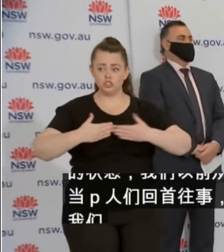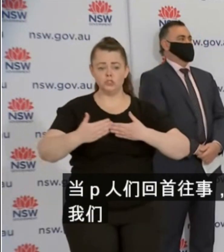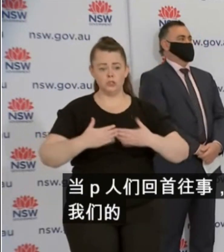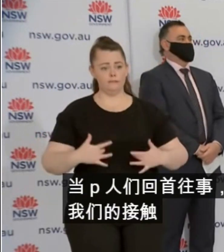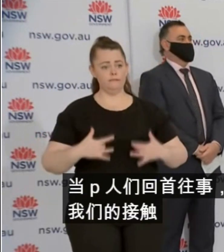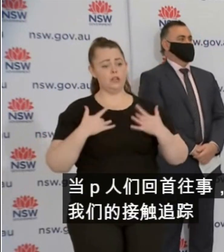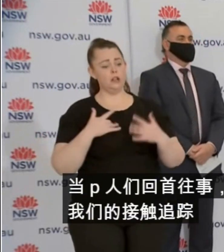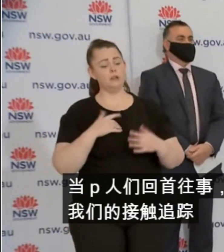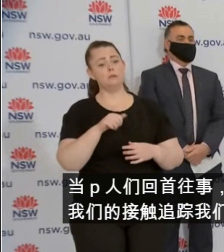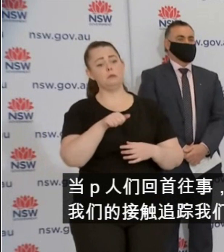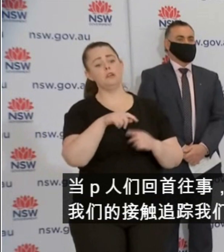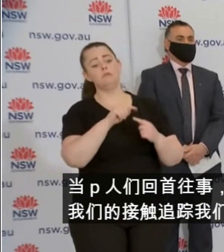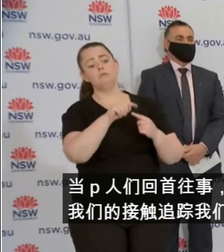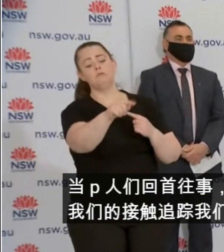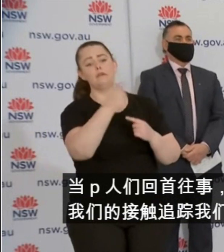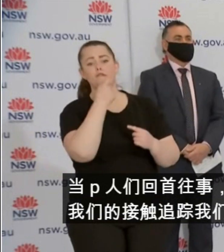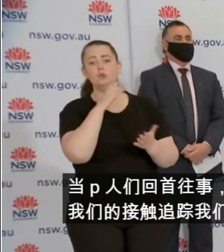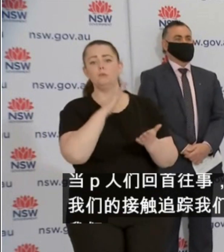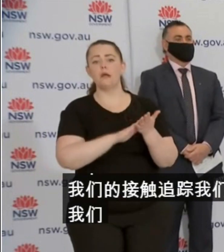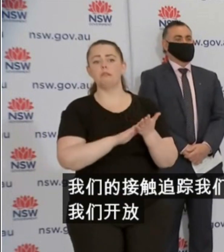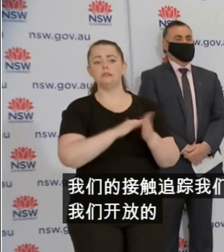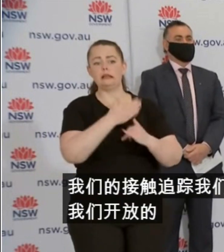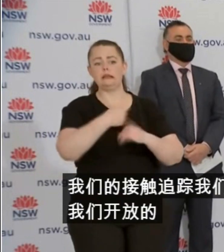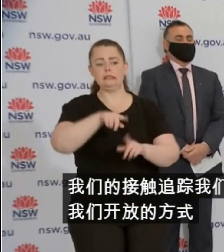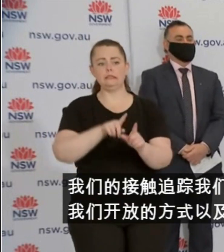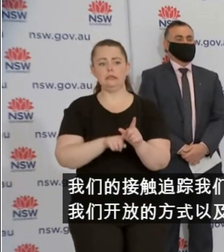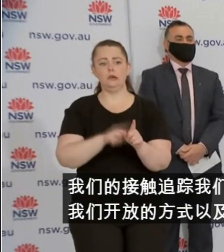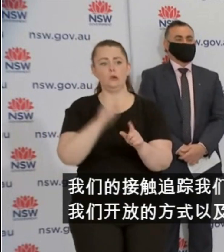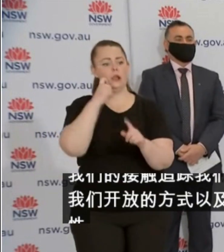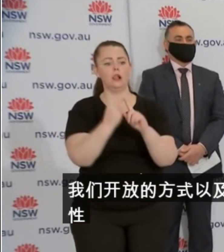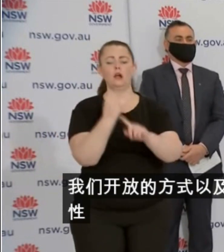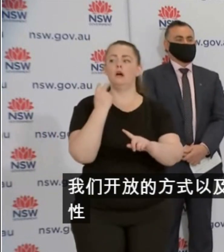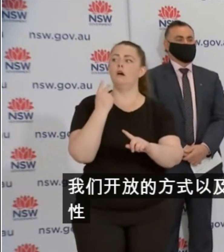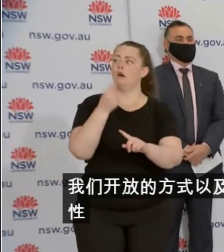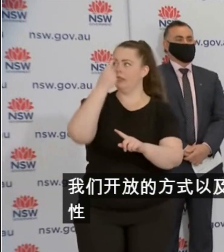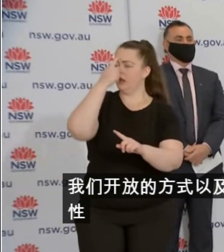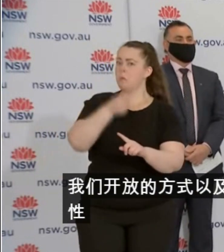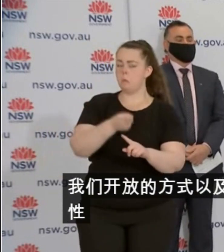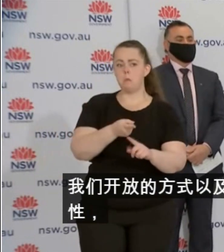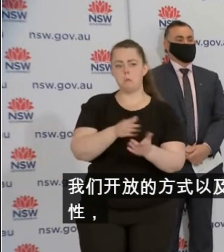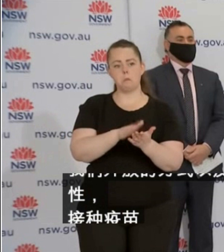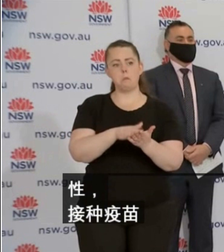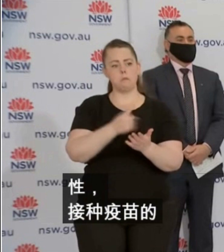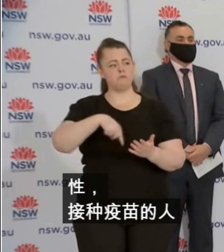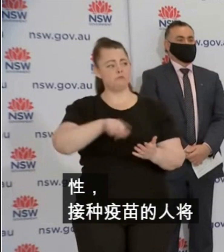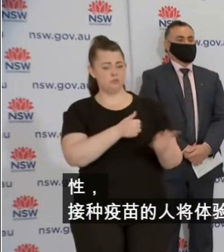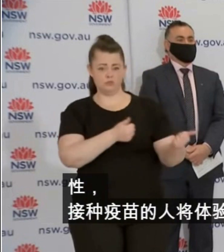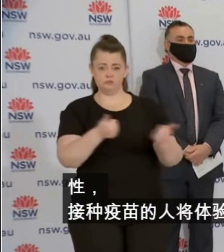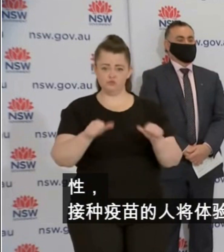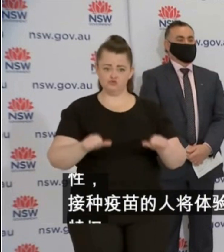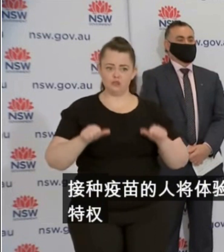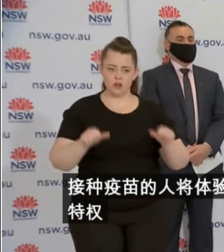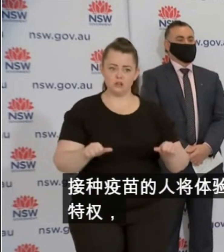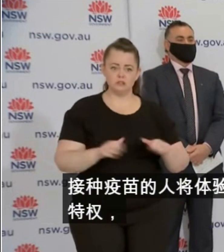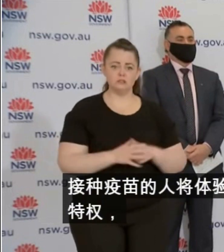appreciate our contact tracers, our systems, and also the way in which we open up and how safe that will be. And people who are vaccinated will experience